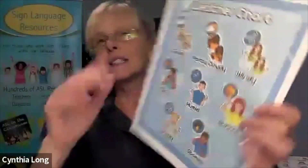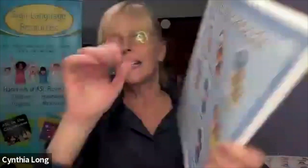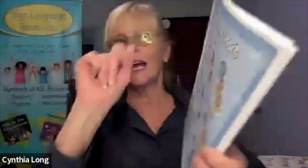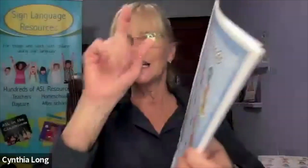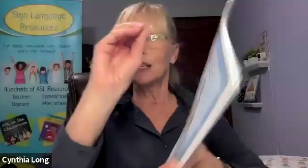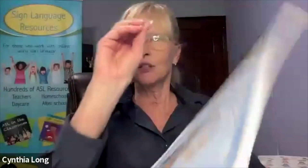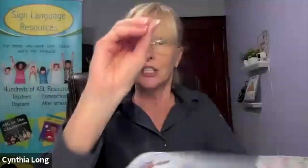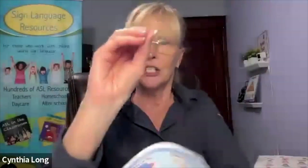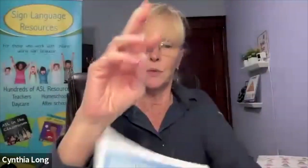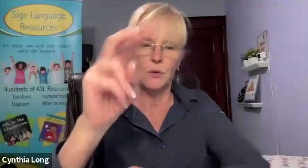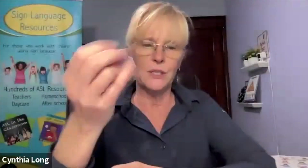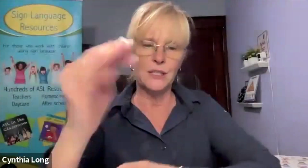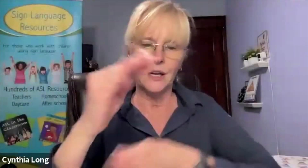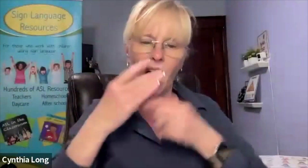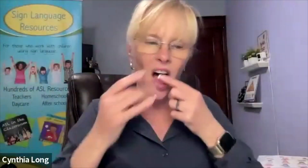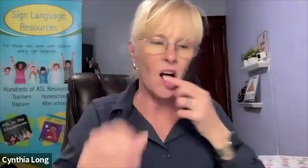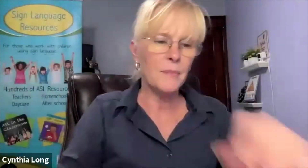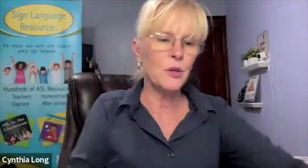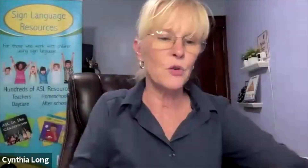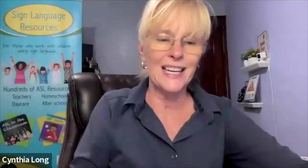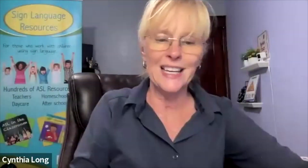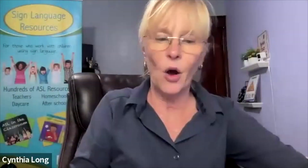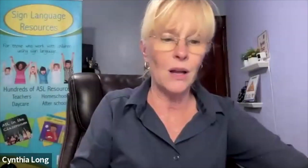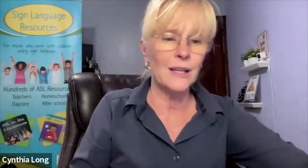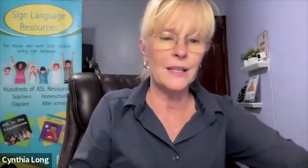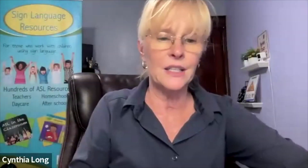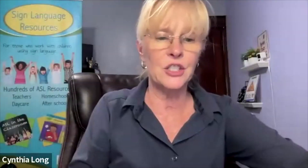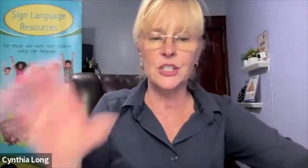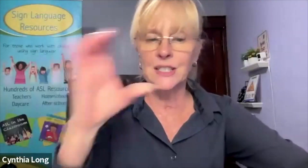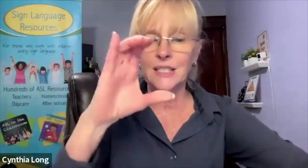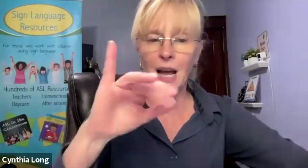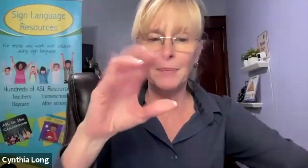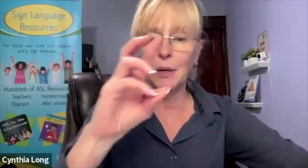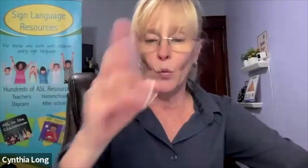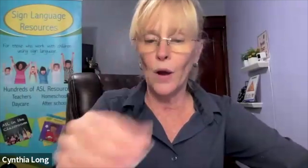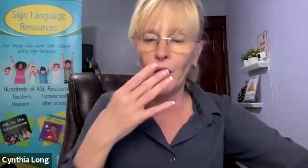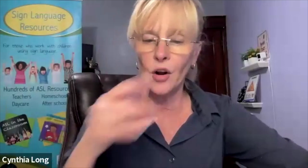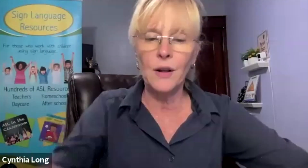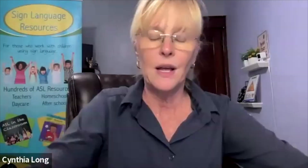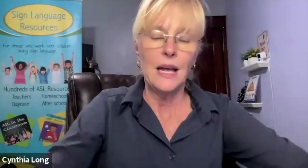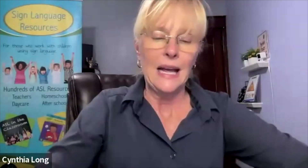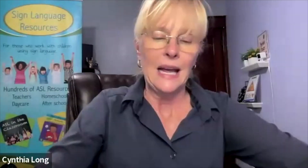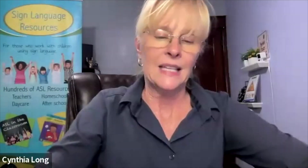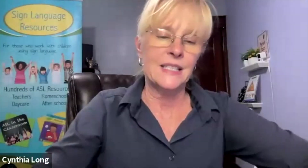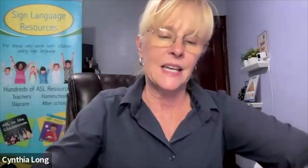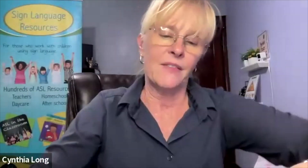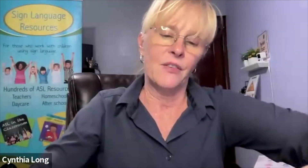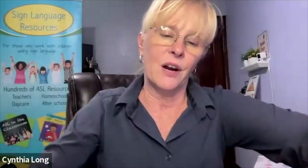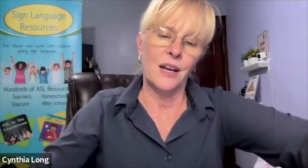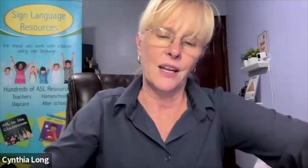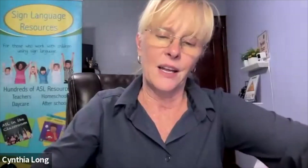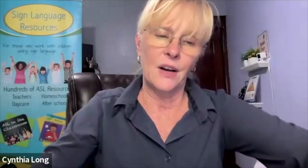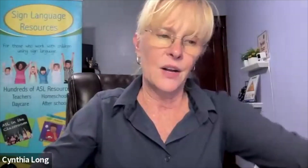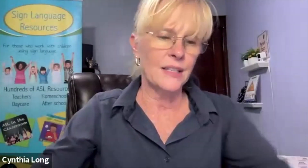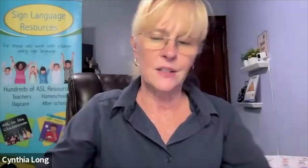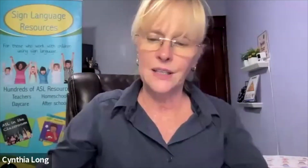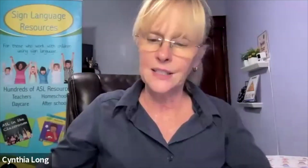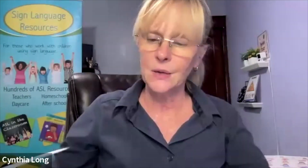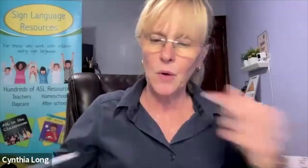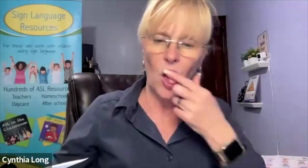at ASLTeachingResources.com. You can get all of this. Just type in weather and see a variety. Okay, so let's see what we